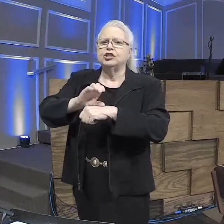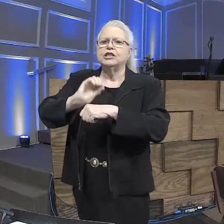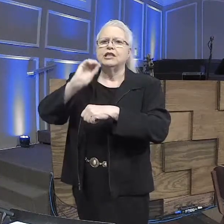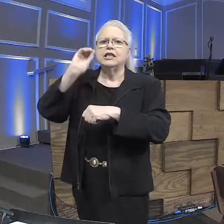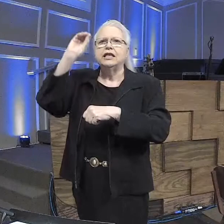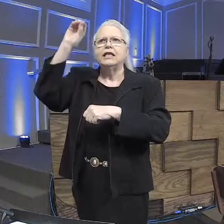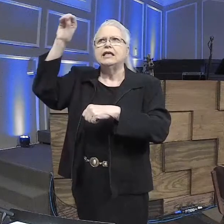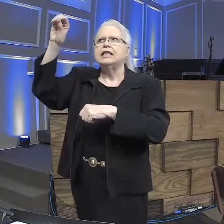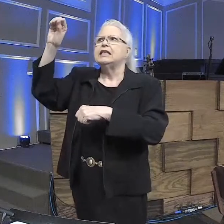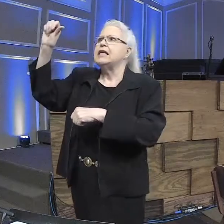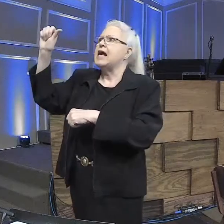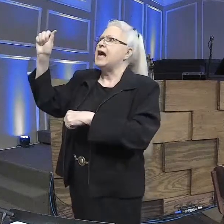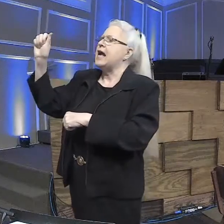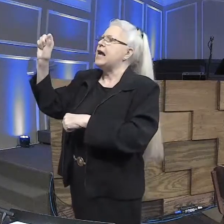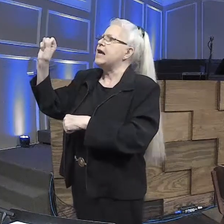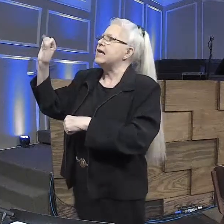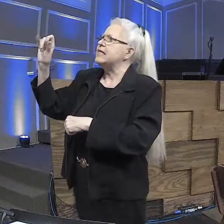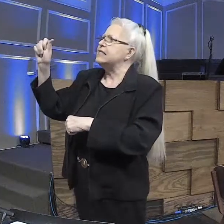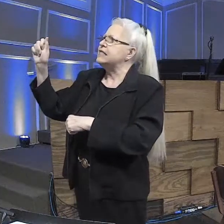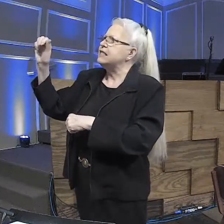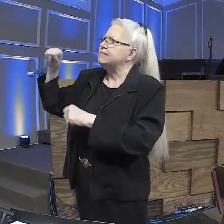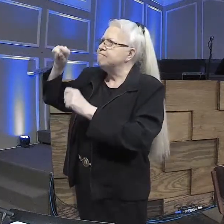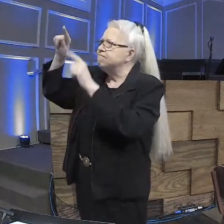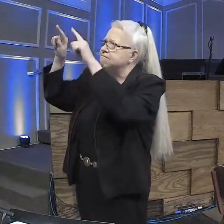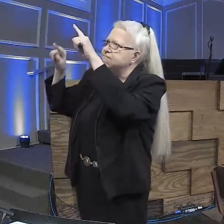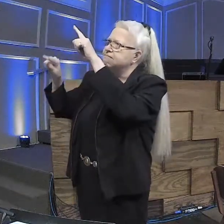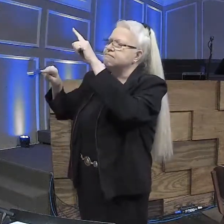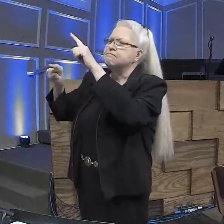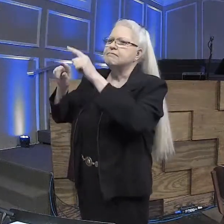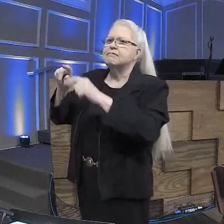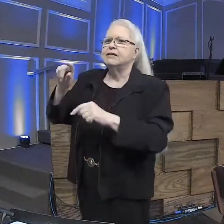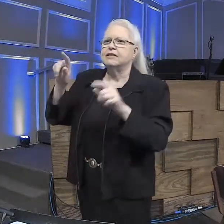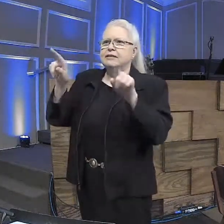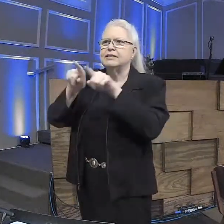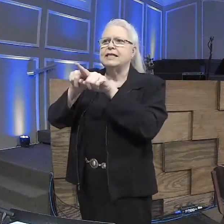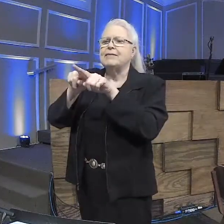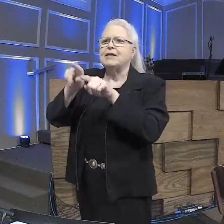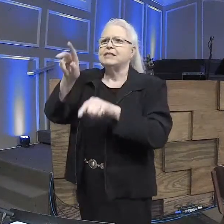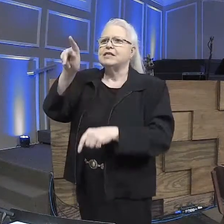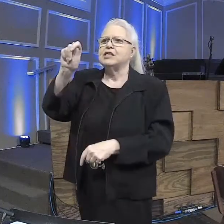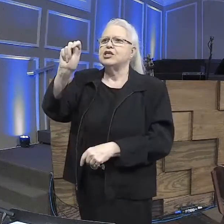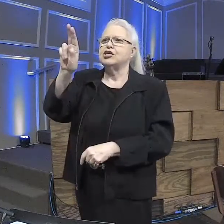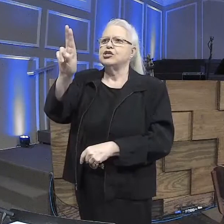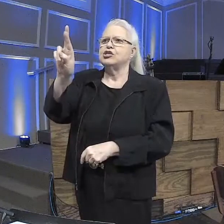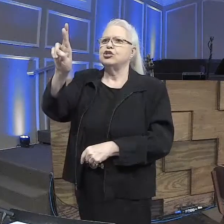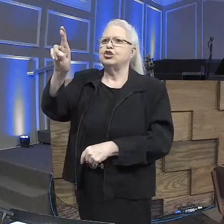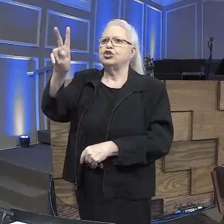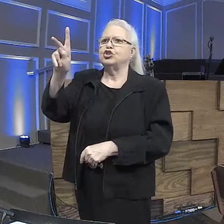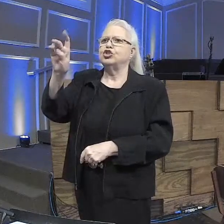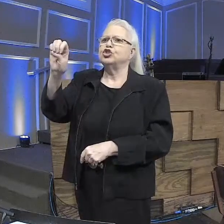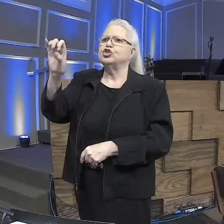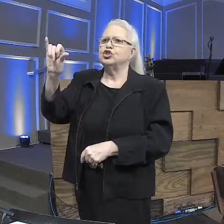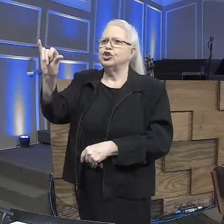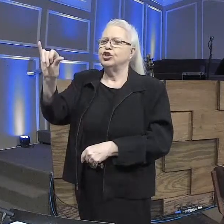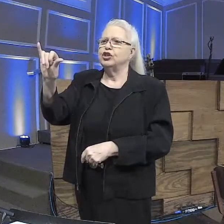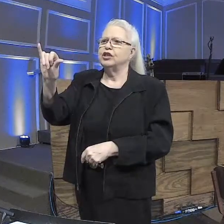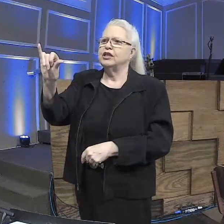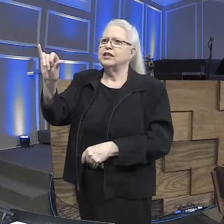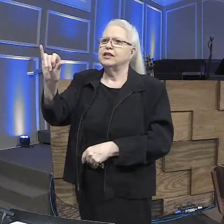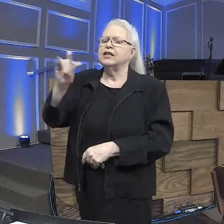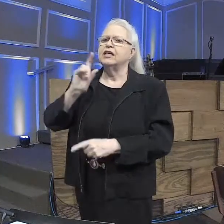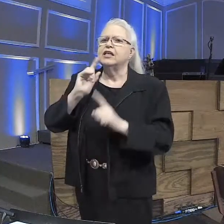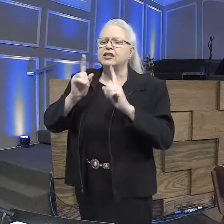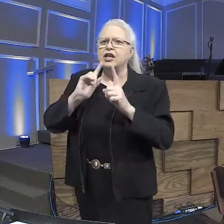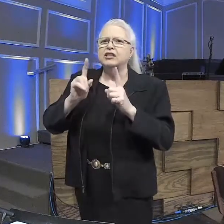was in Asia at the time, it's in modern-day Turkey. And this epistle addresses some issues, really, that